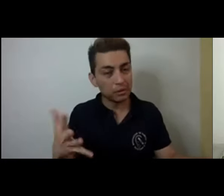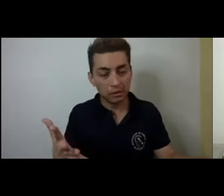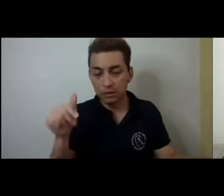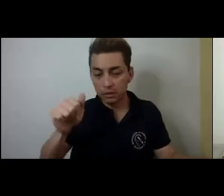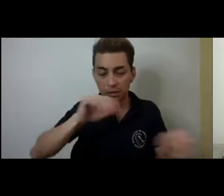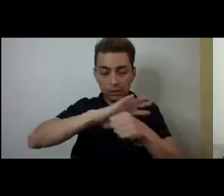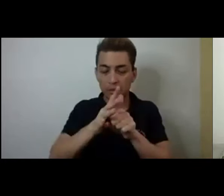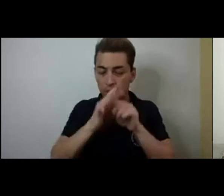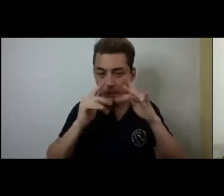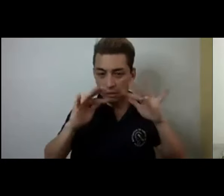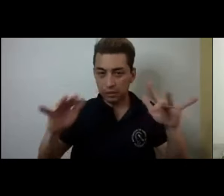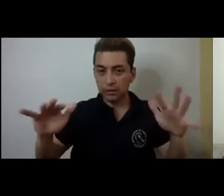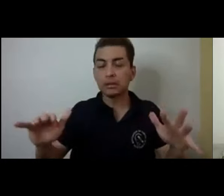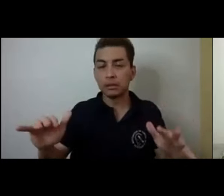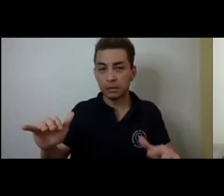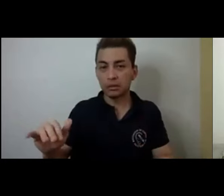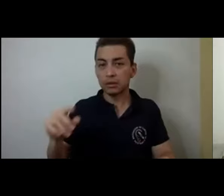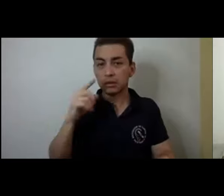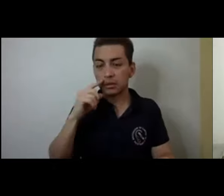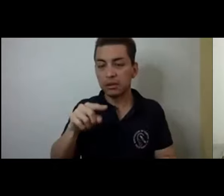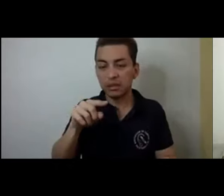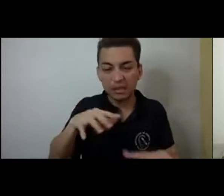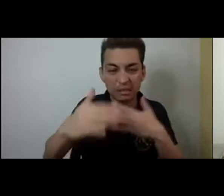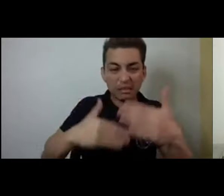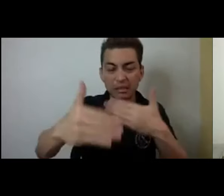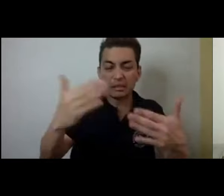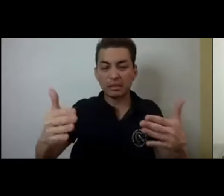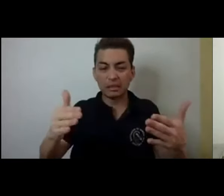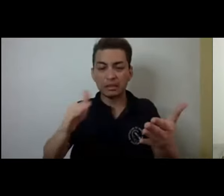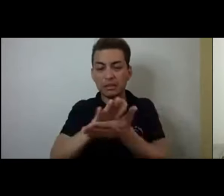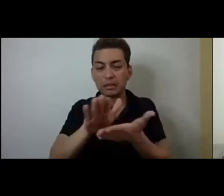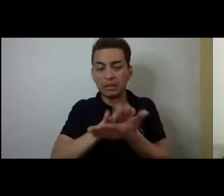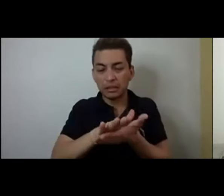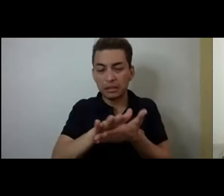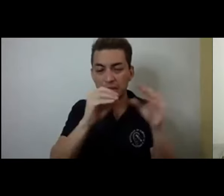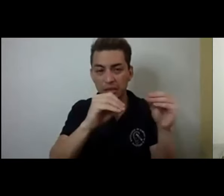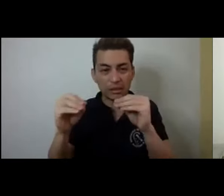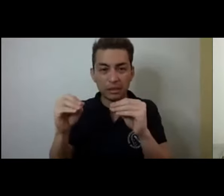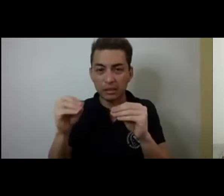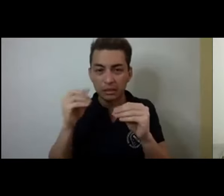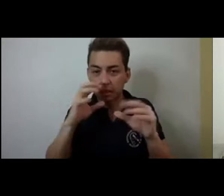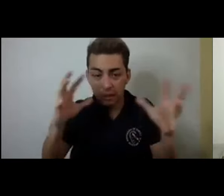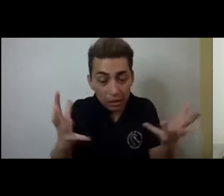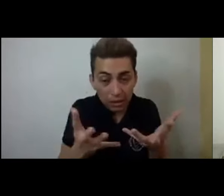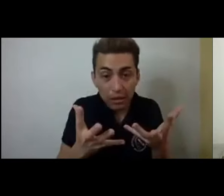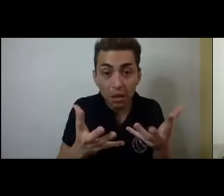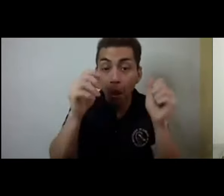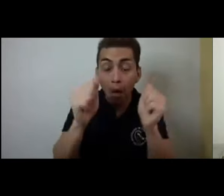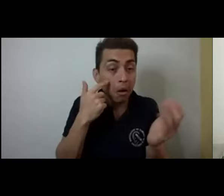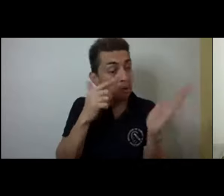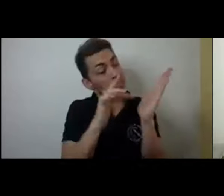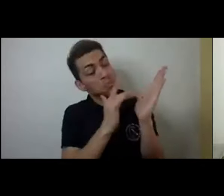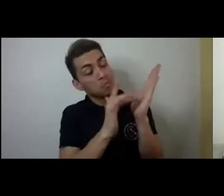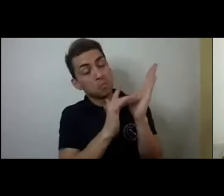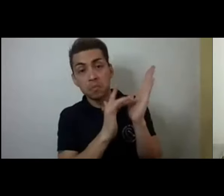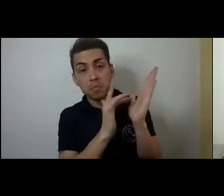COVID-19, as well as other obstacles to inclusive education. This includes the distribution of digital devices and other